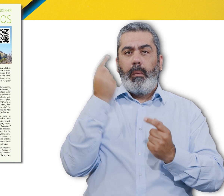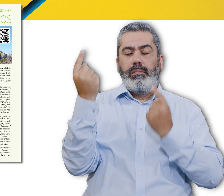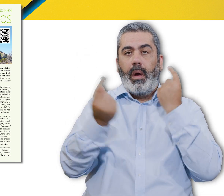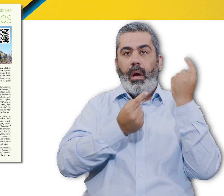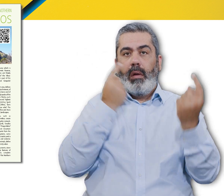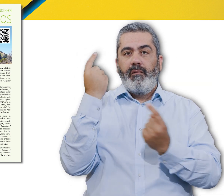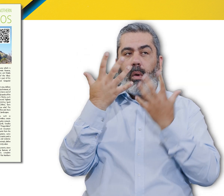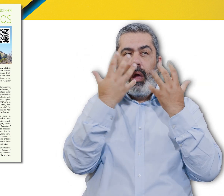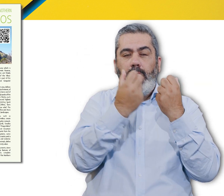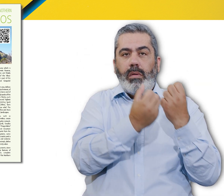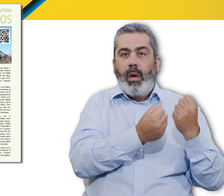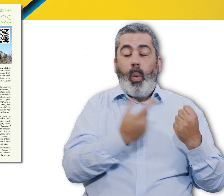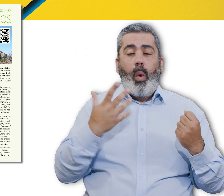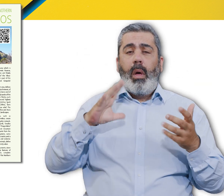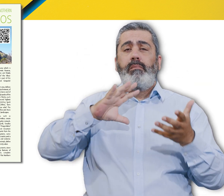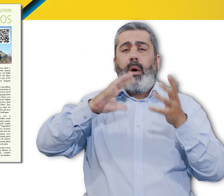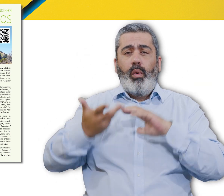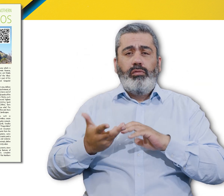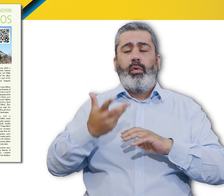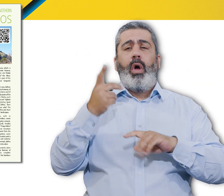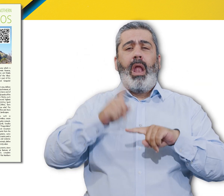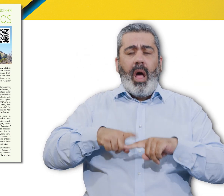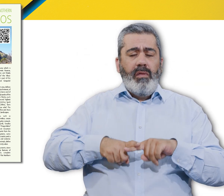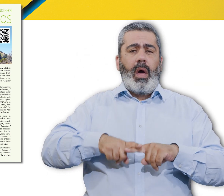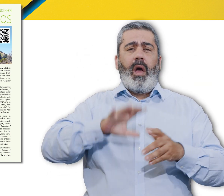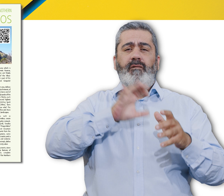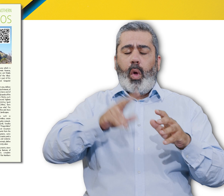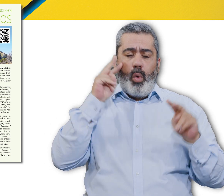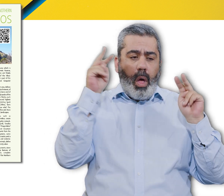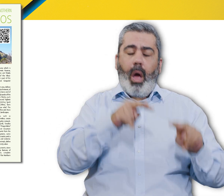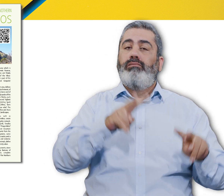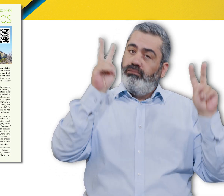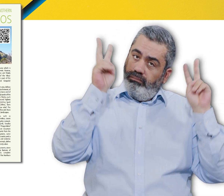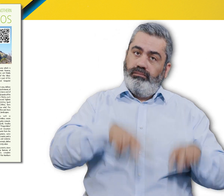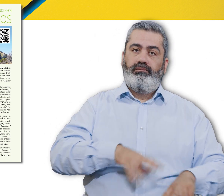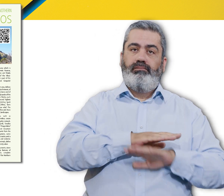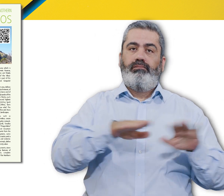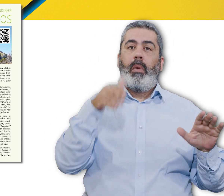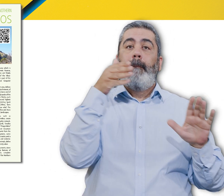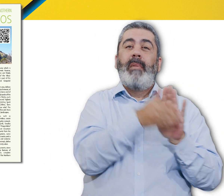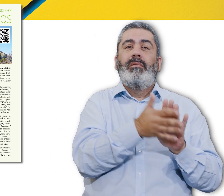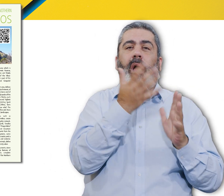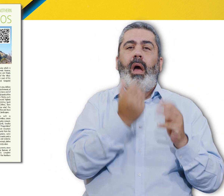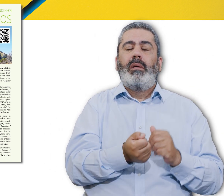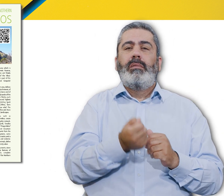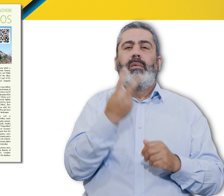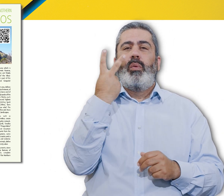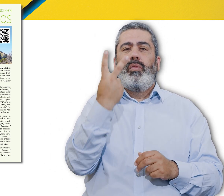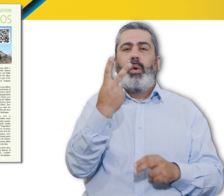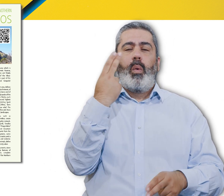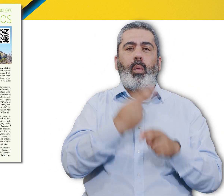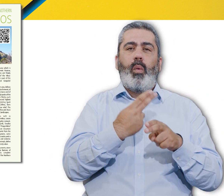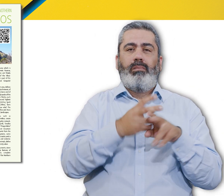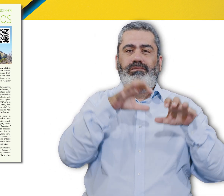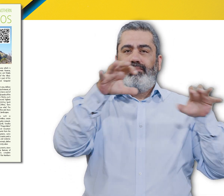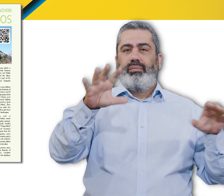supervision of the Hellenic Ministry for the Environment and Energy, is responsible for the management of the park. The ecological value of the park,